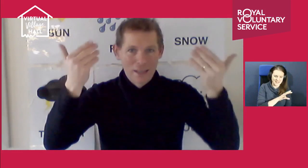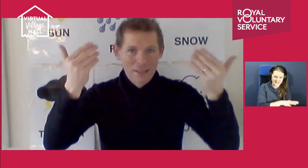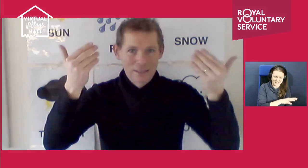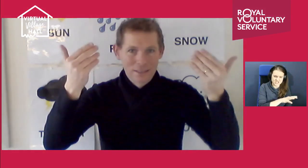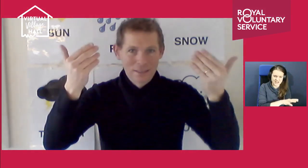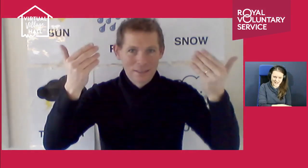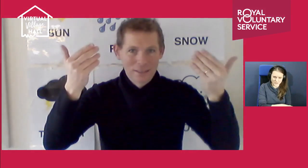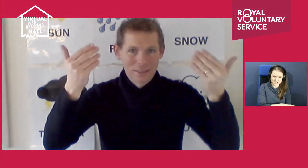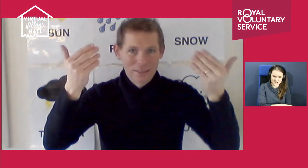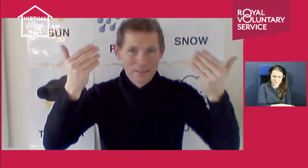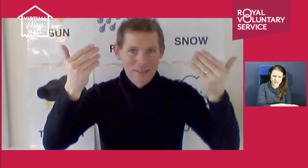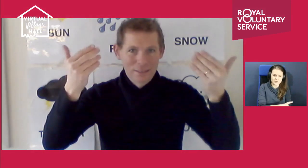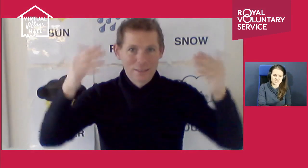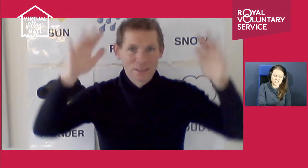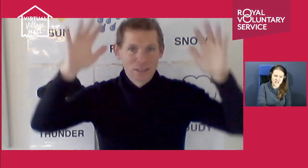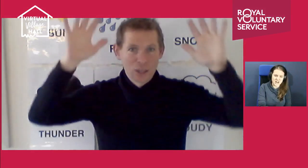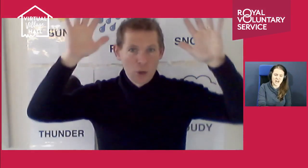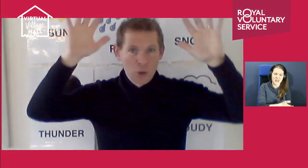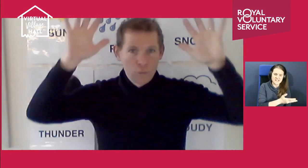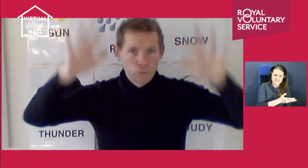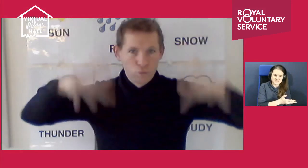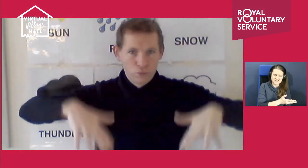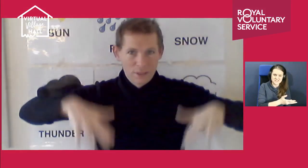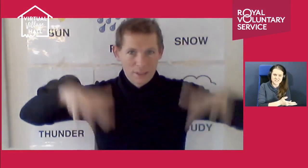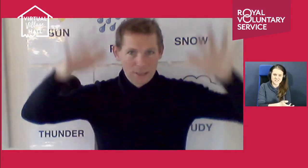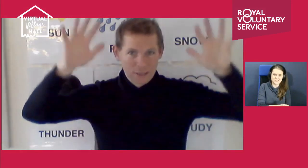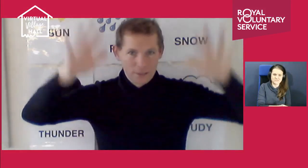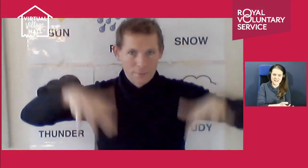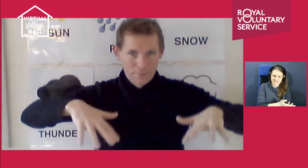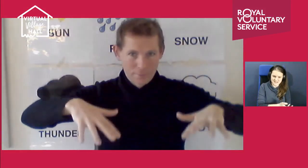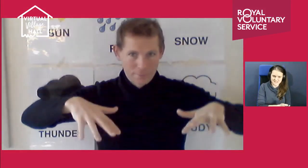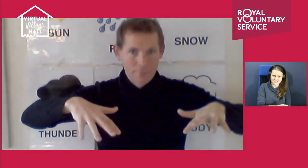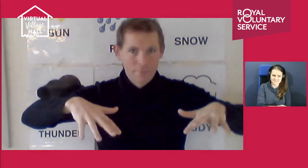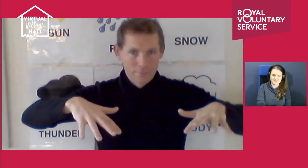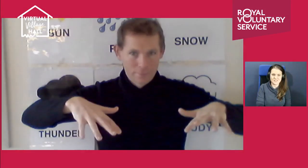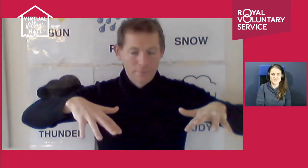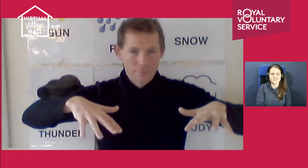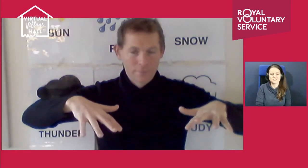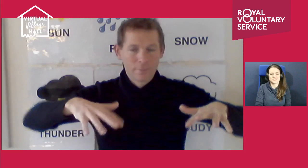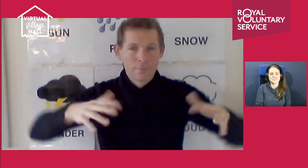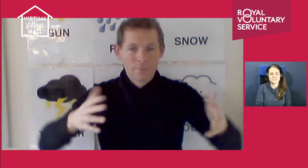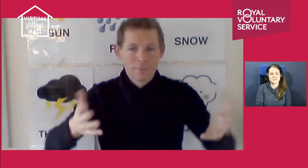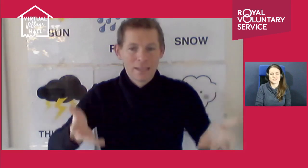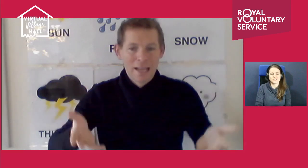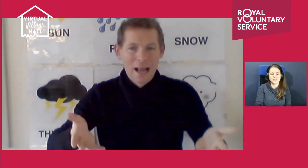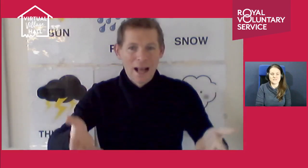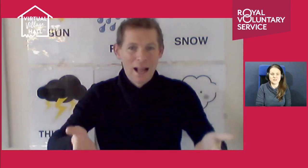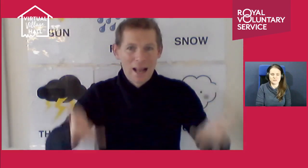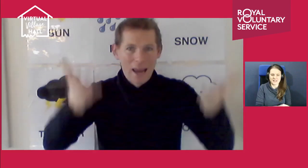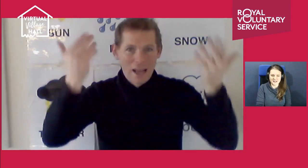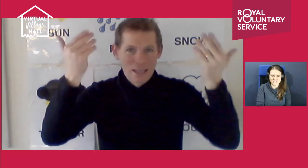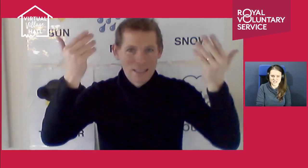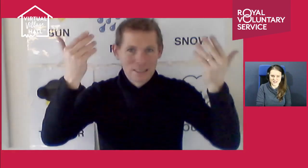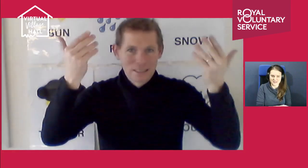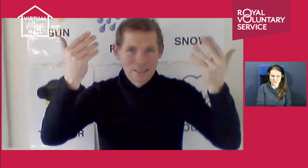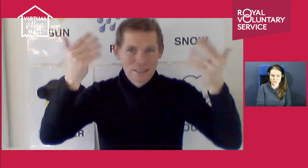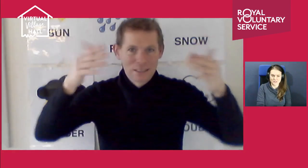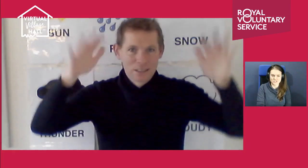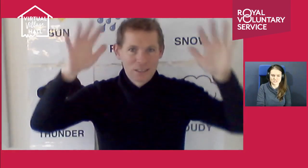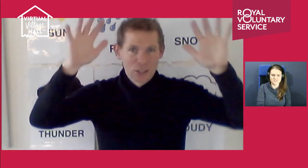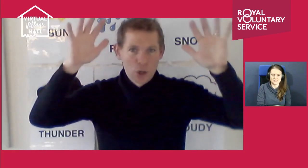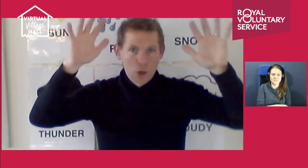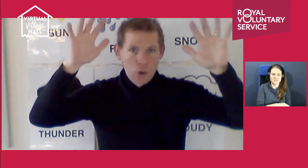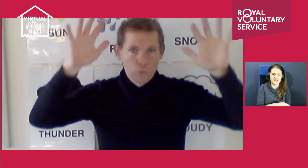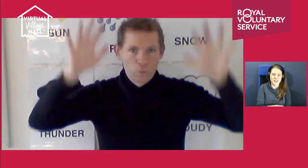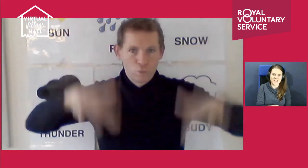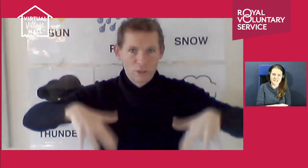in a very English language kind of way, which is light rain. So that follows English